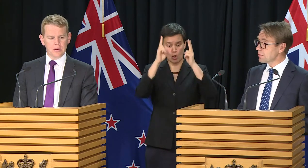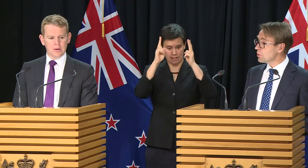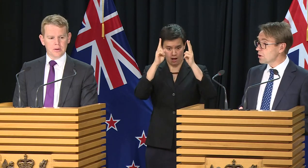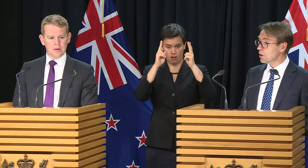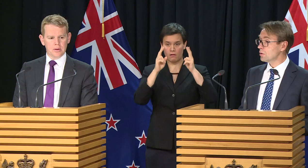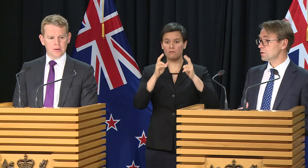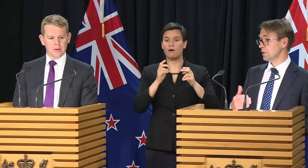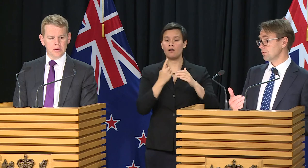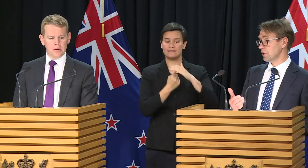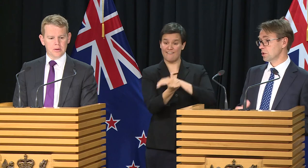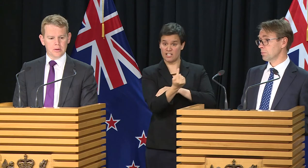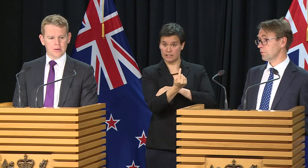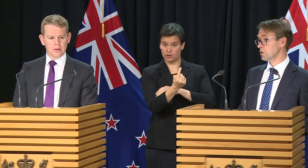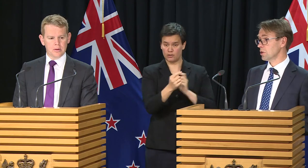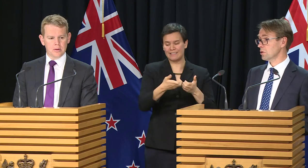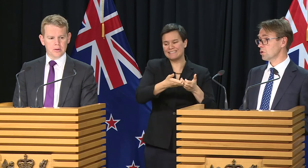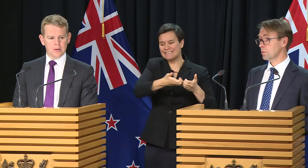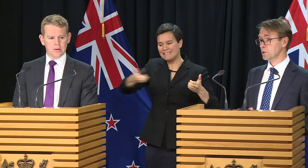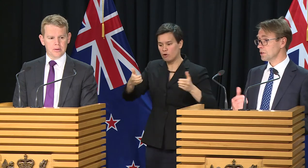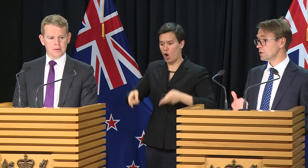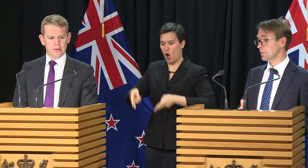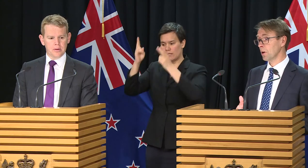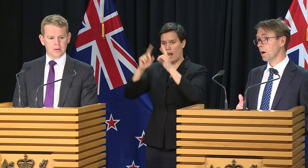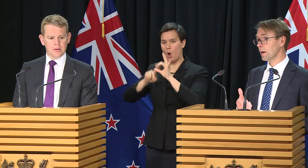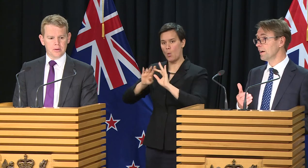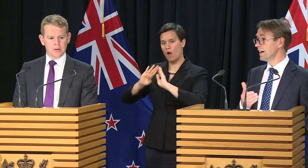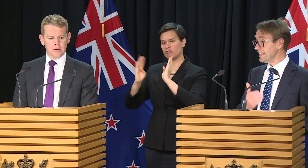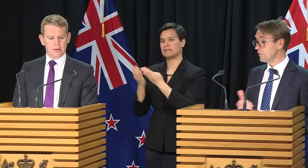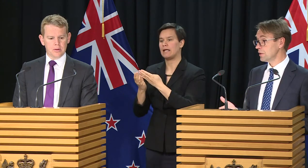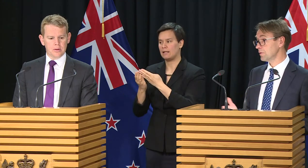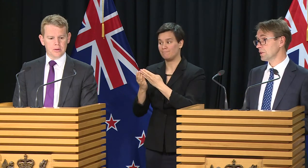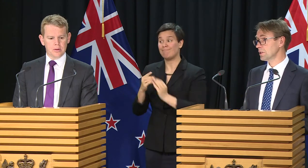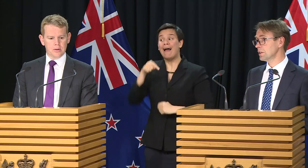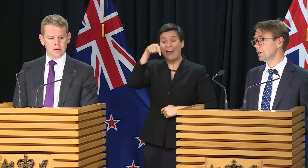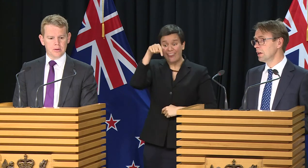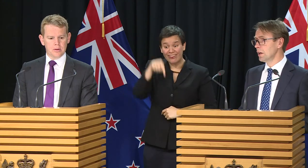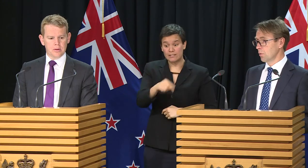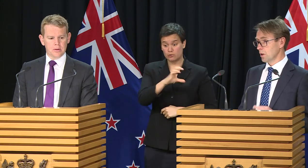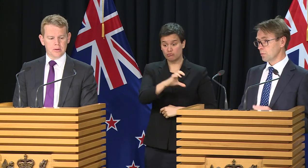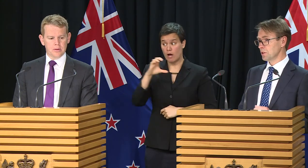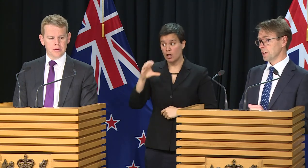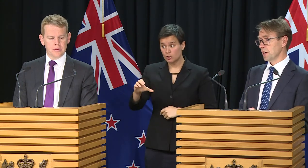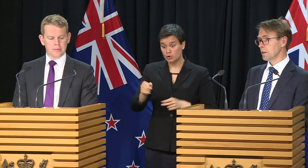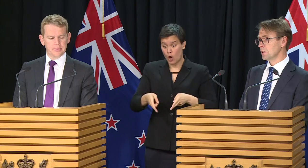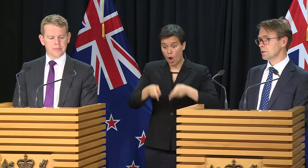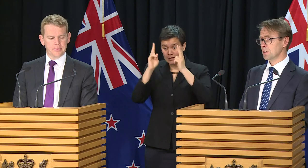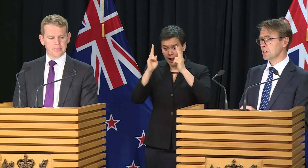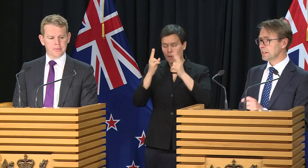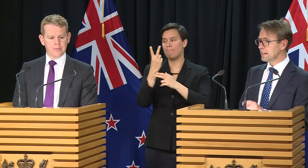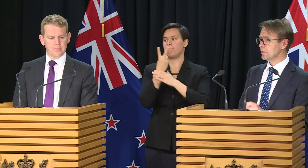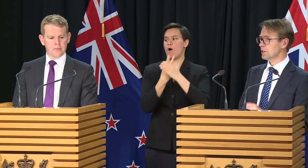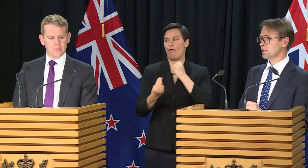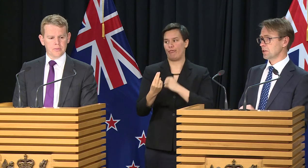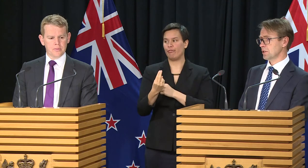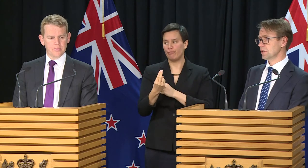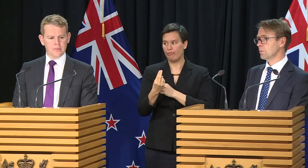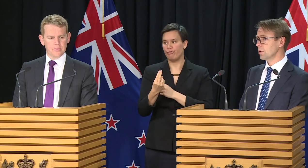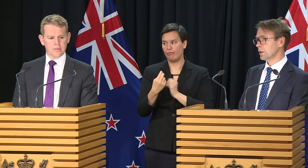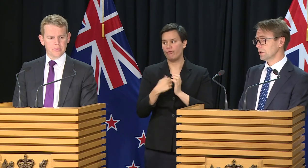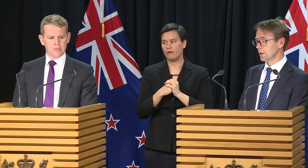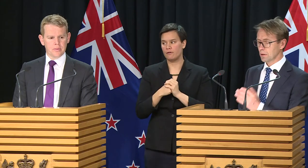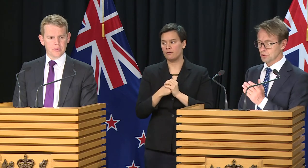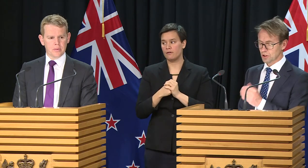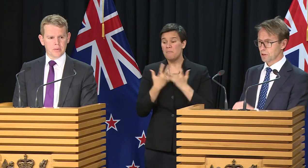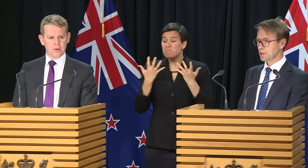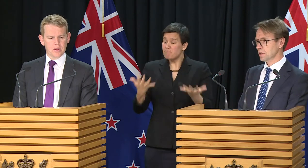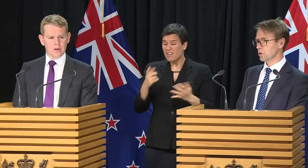The same protocols, infection prevention control procedures, apply in every facility. What I would say is that, again, this is the system